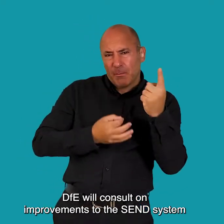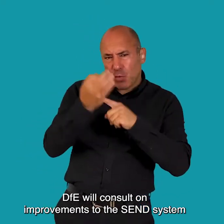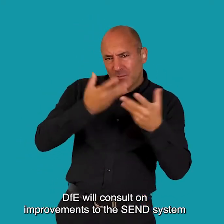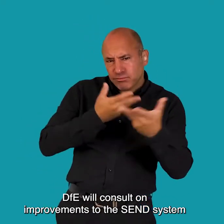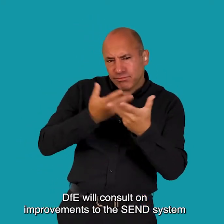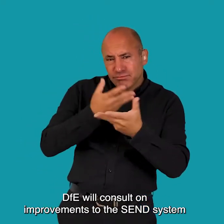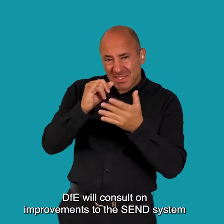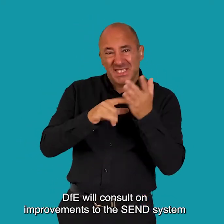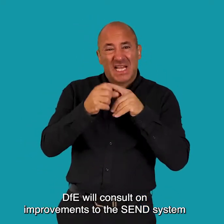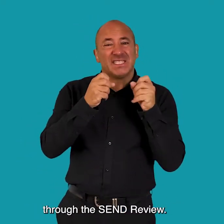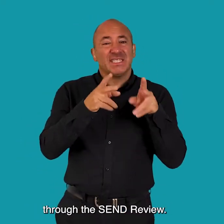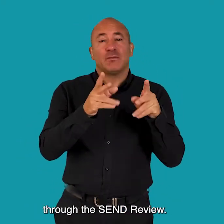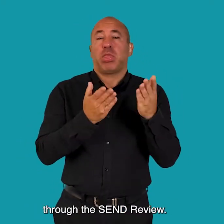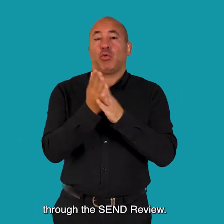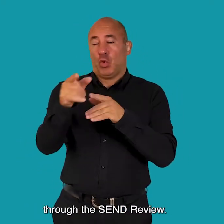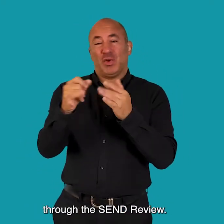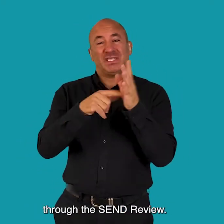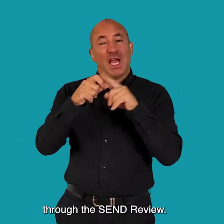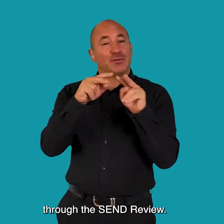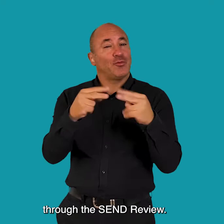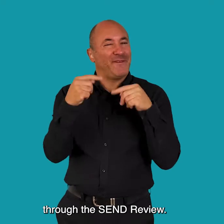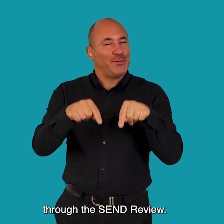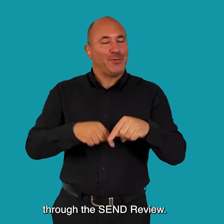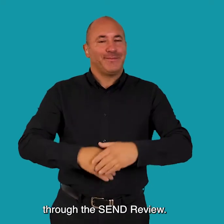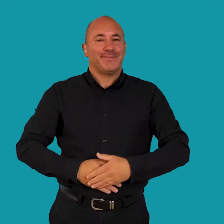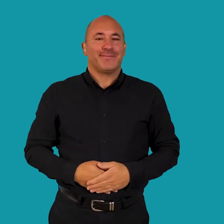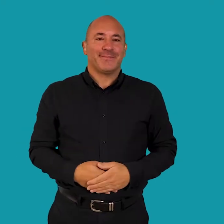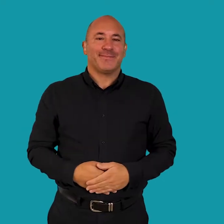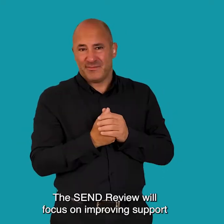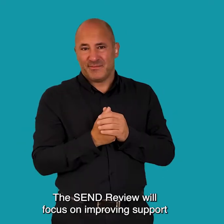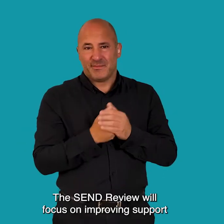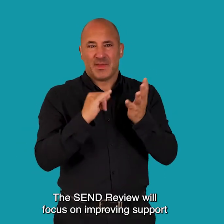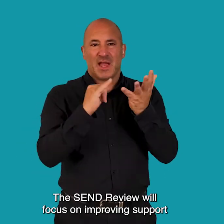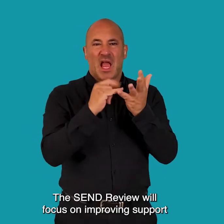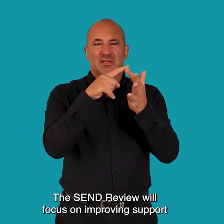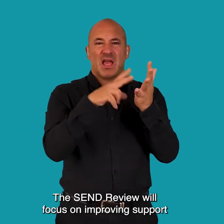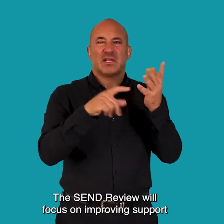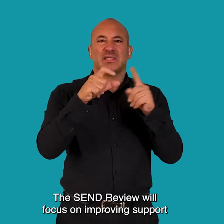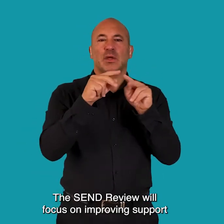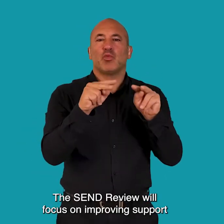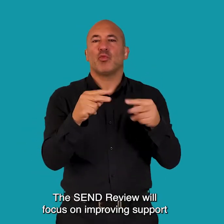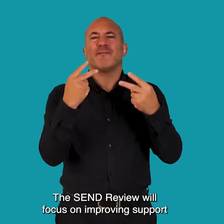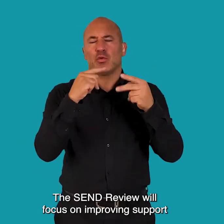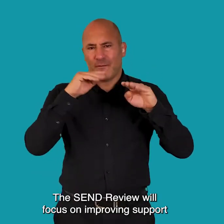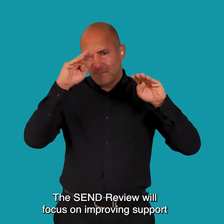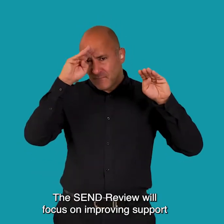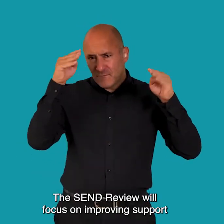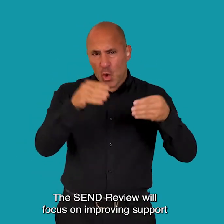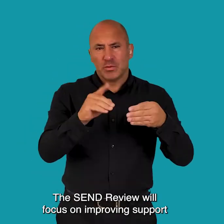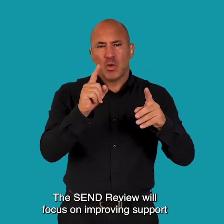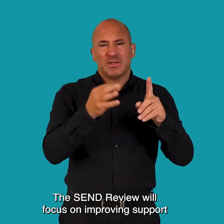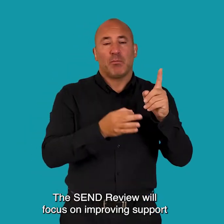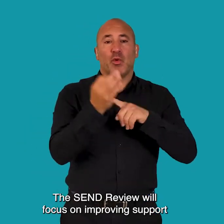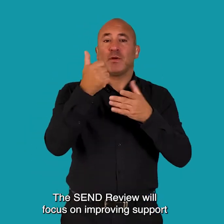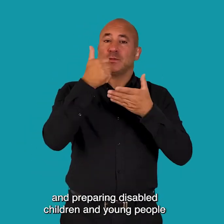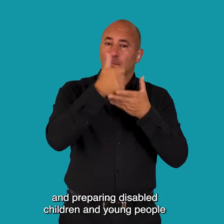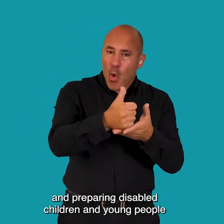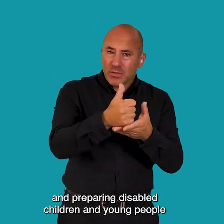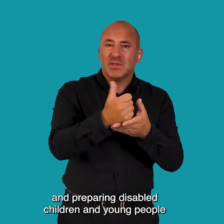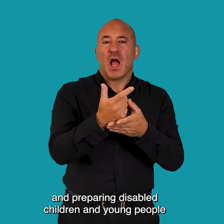to the SEND system through the SEND Review. The SEND Review will focus on improving support and preparing